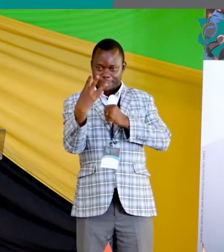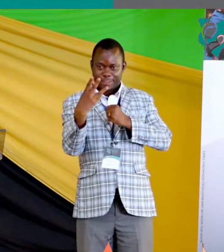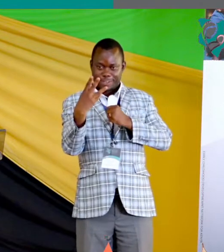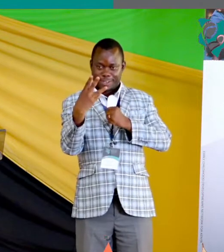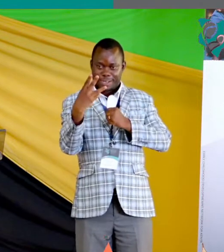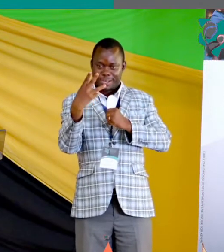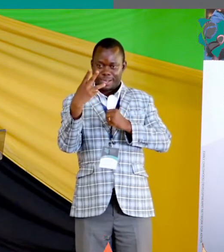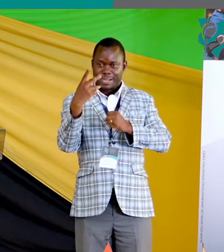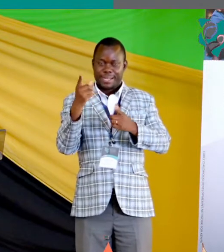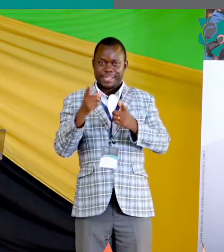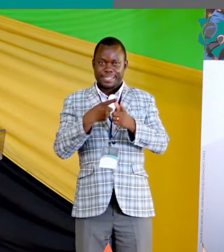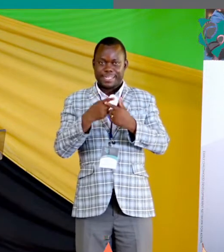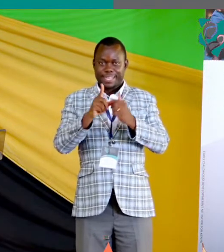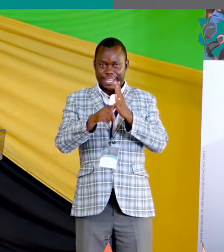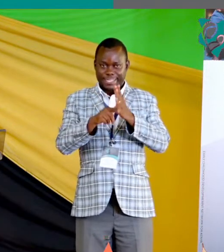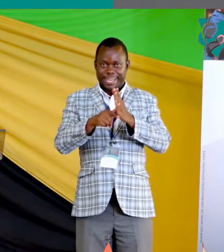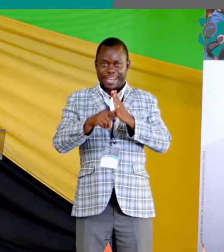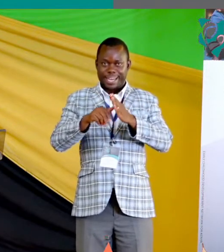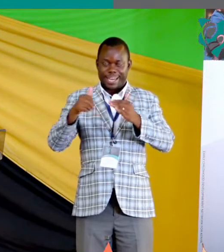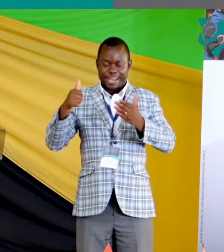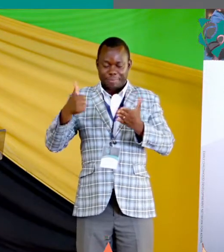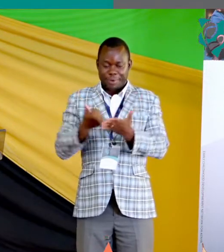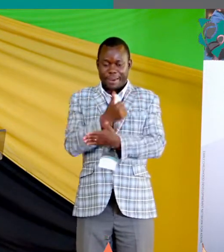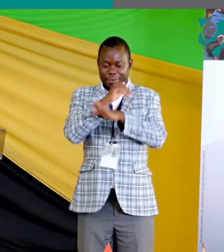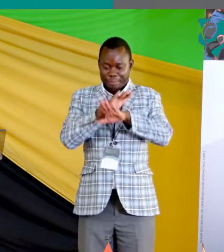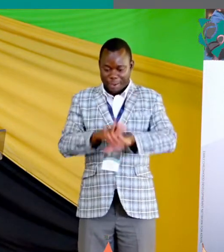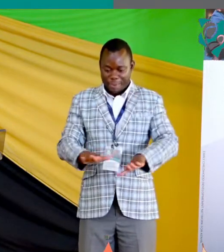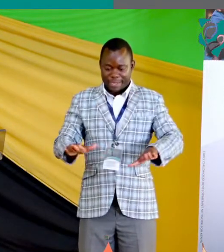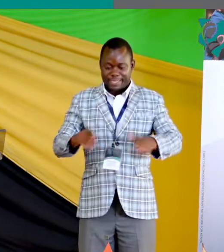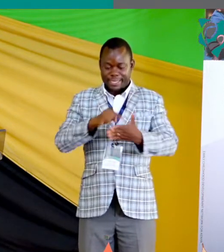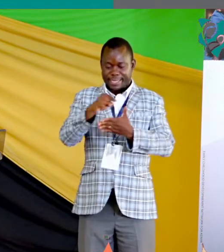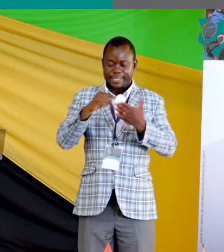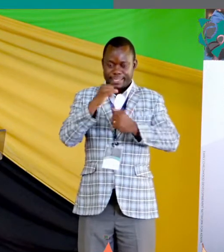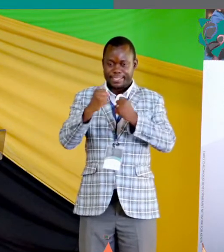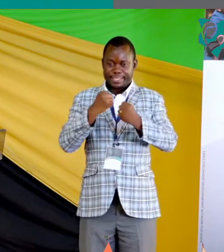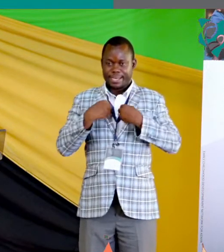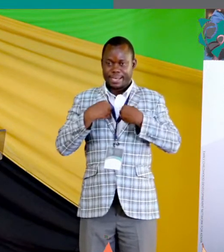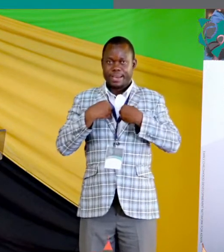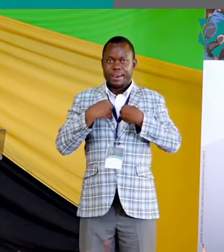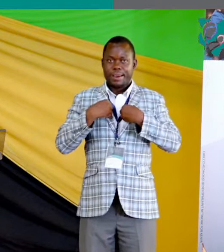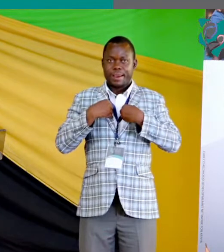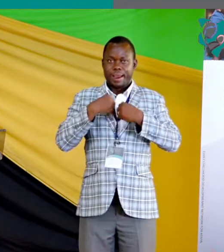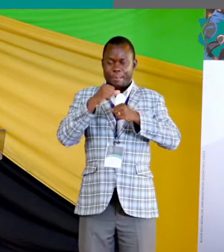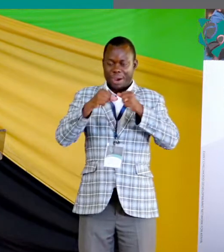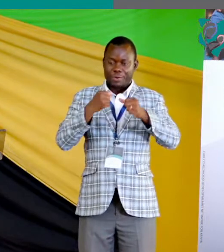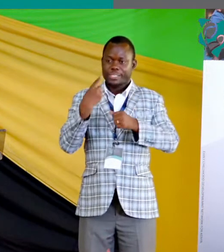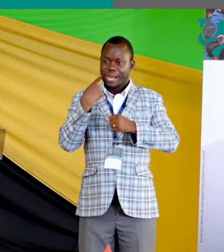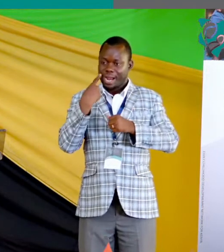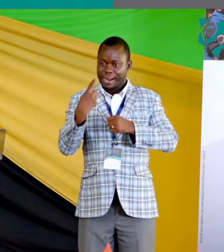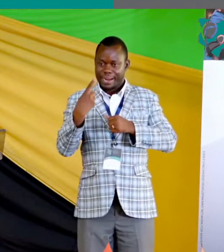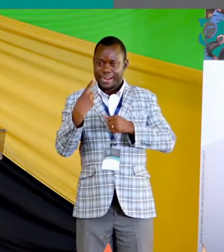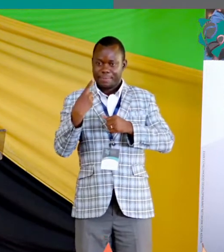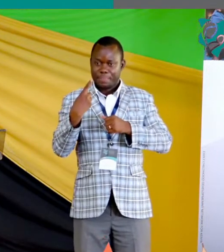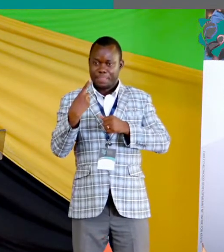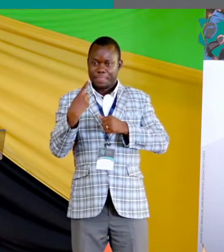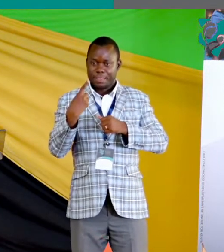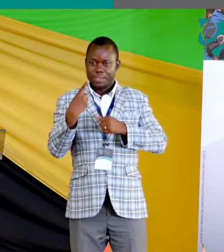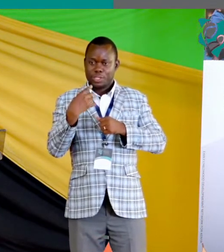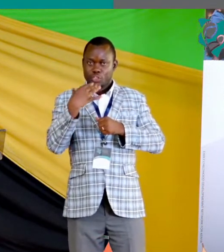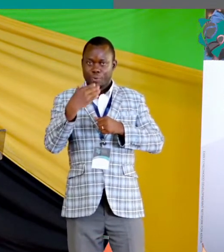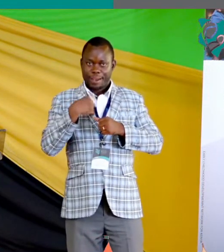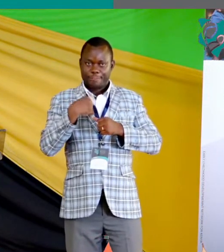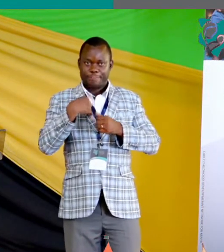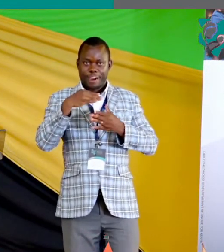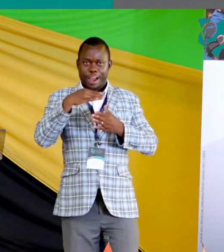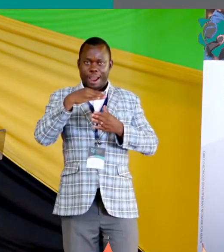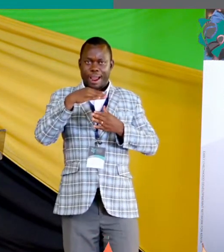then absorbed them on PNP. So this year we are adding another 100 because our enrollment teacher people ratio is still high. We